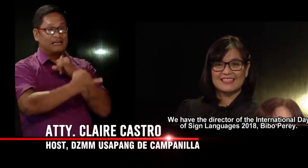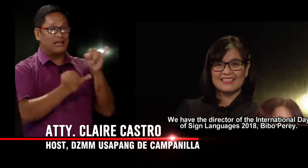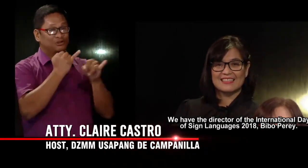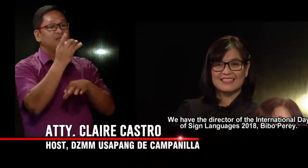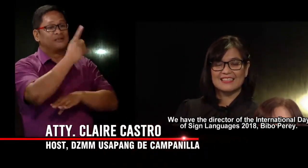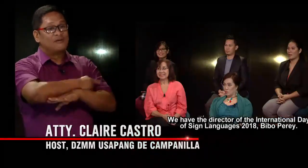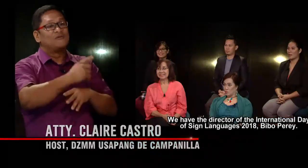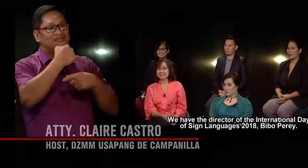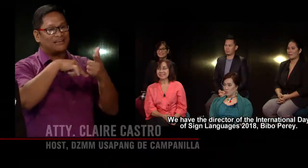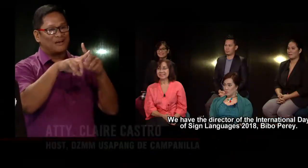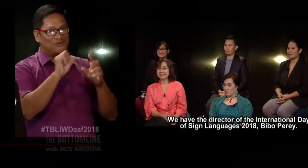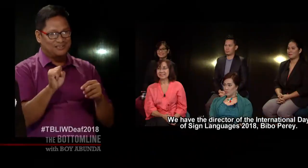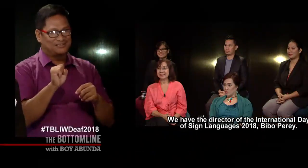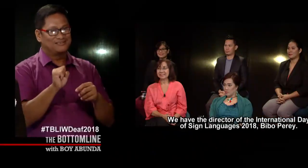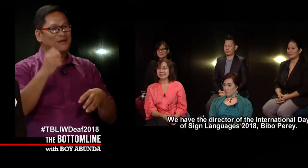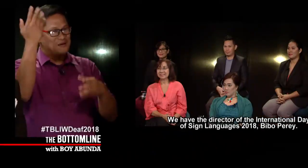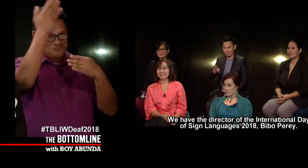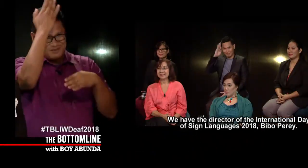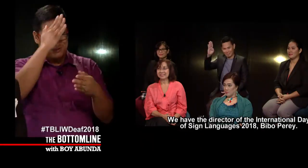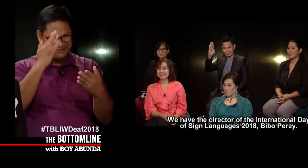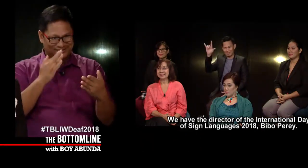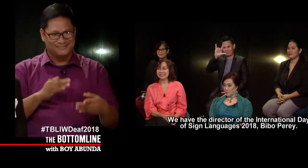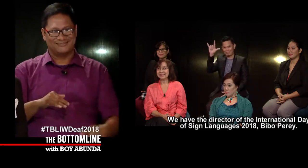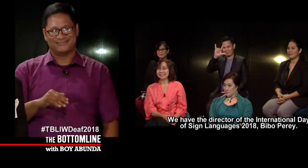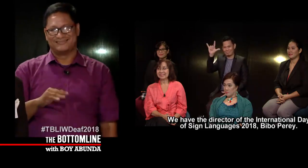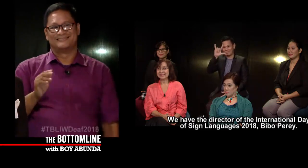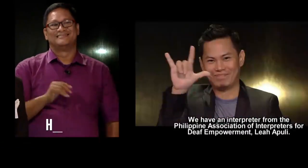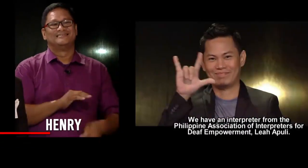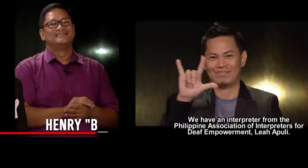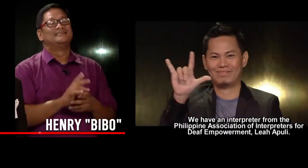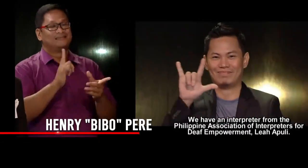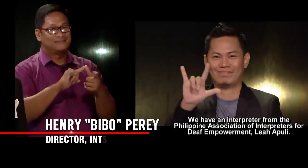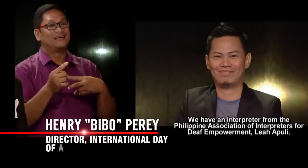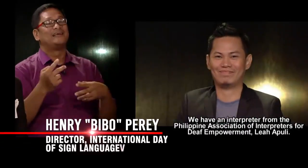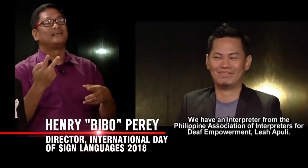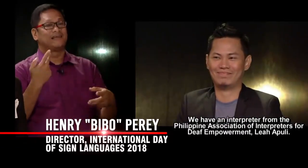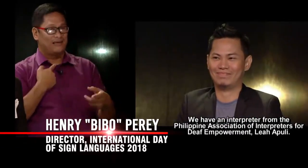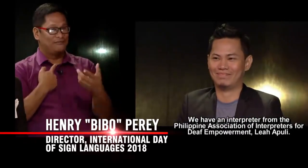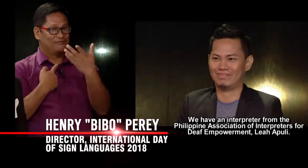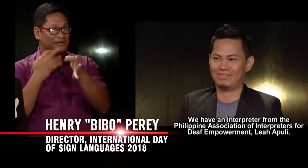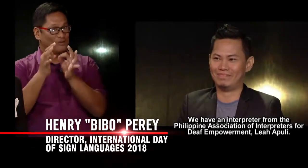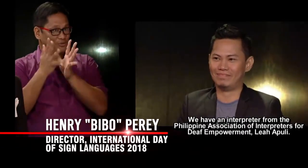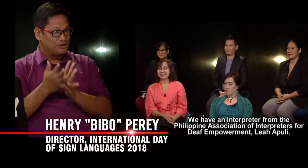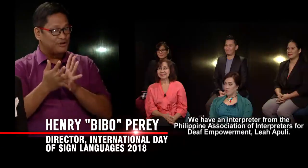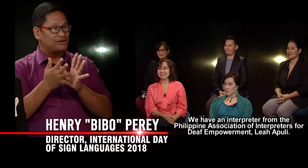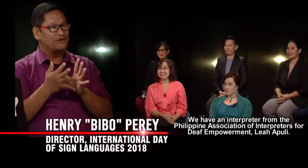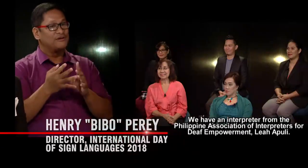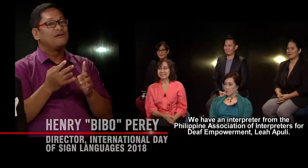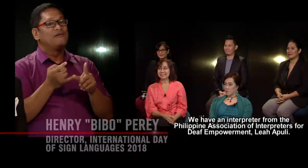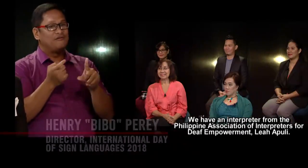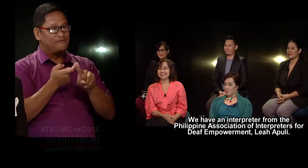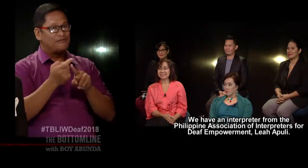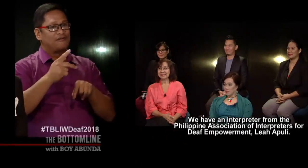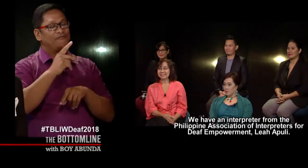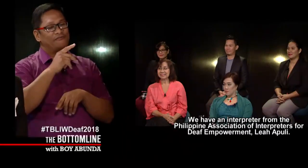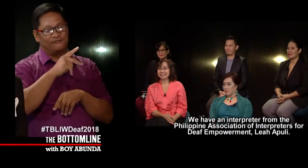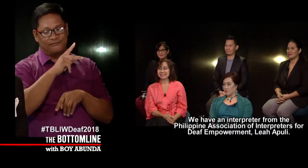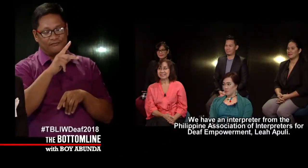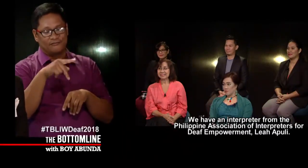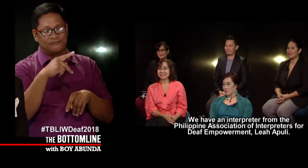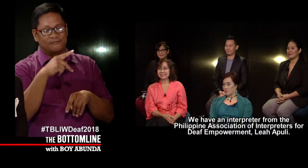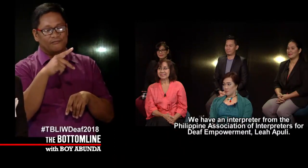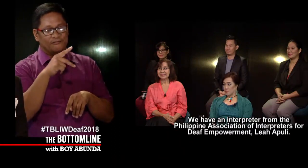Sign Languages, BIBO Perey. We have interpreter from the Philippine Association